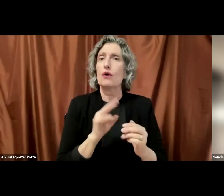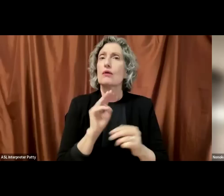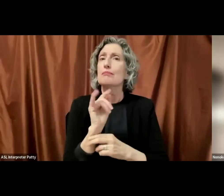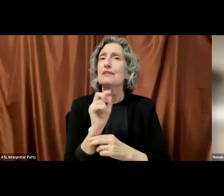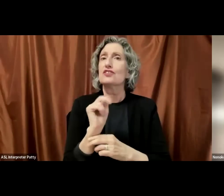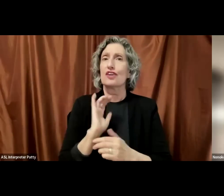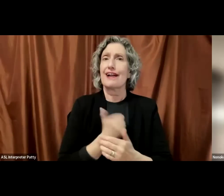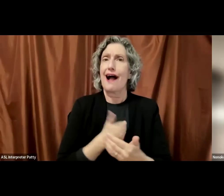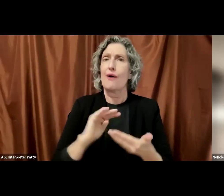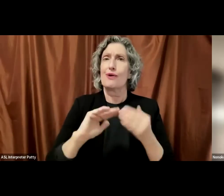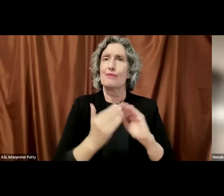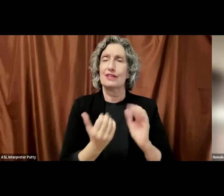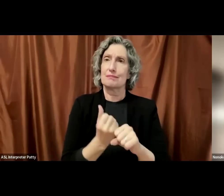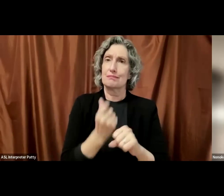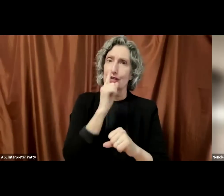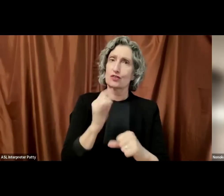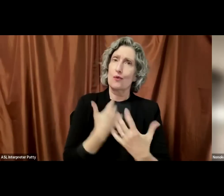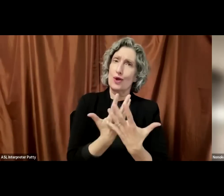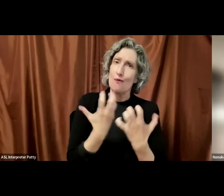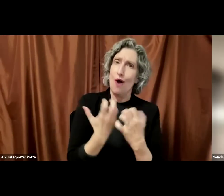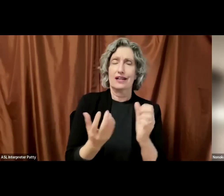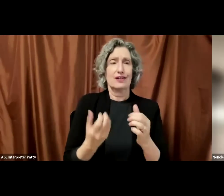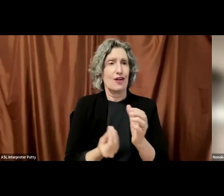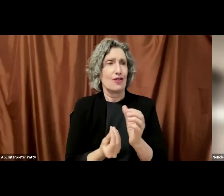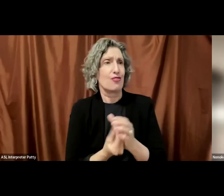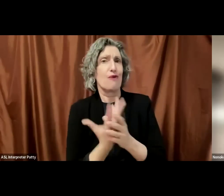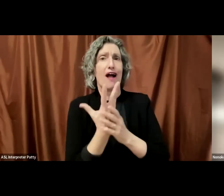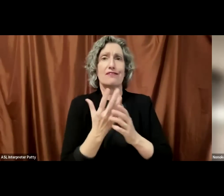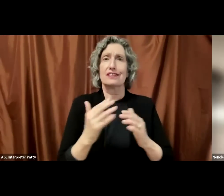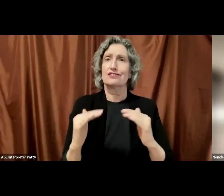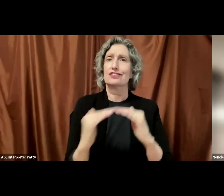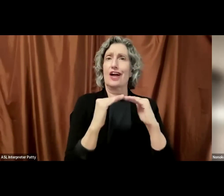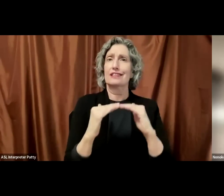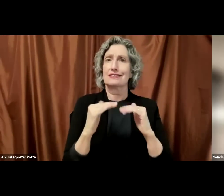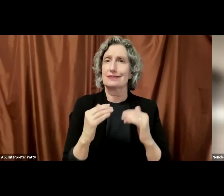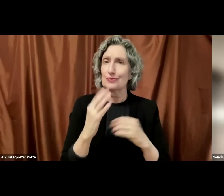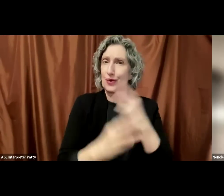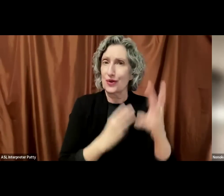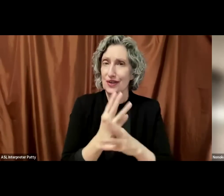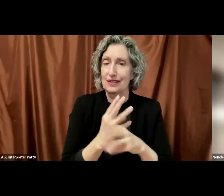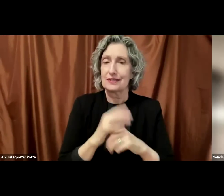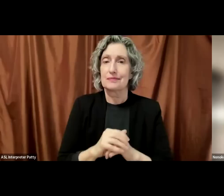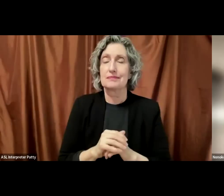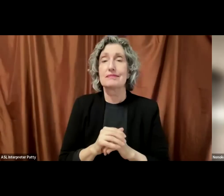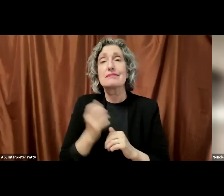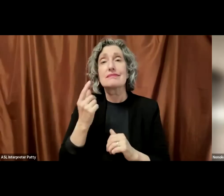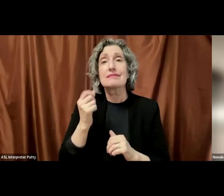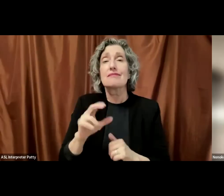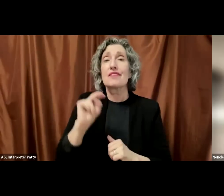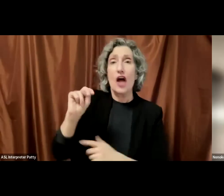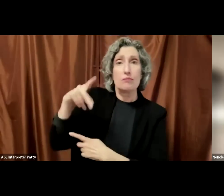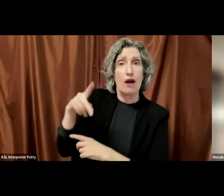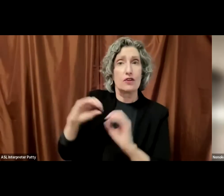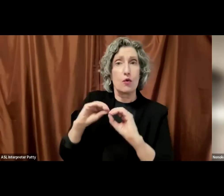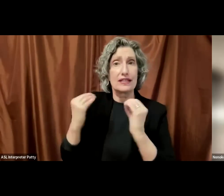thriving and just and equitable world. So first, a little bit about nonprofits. Nonprofits contribute so